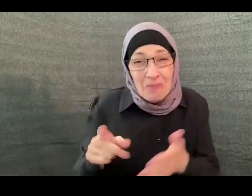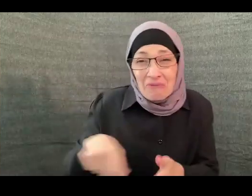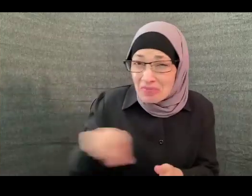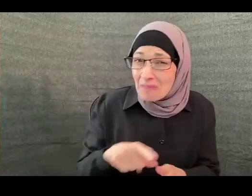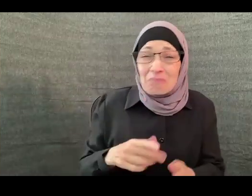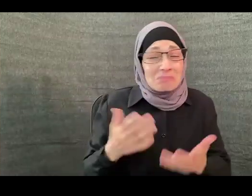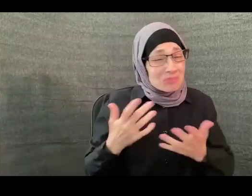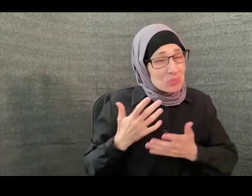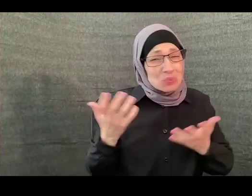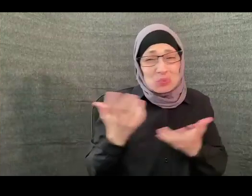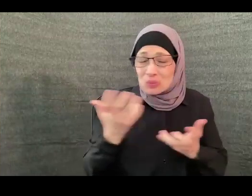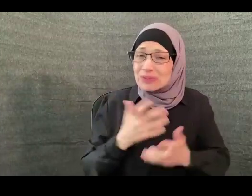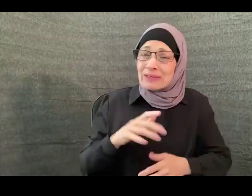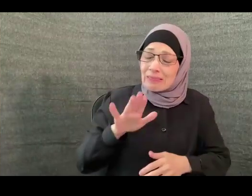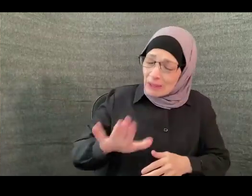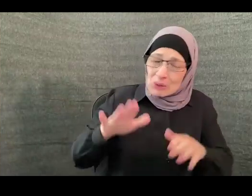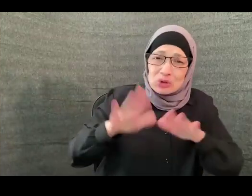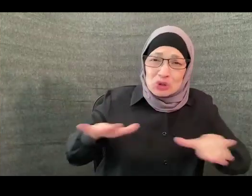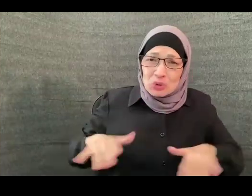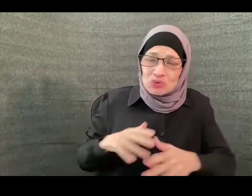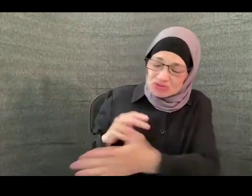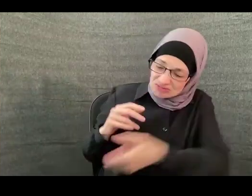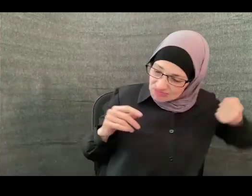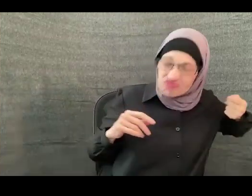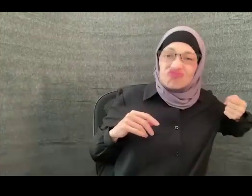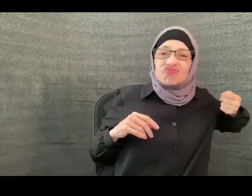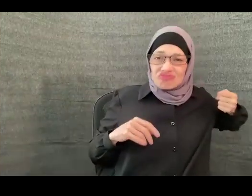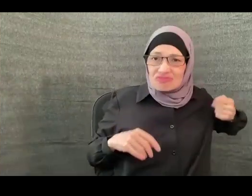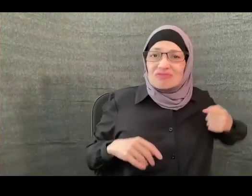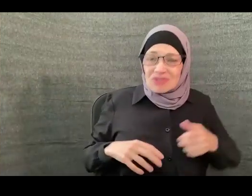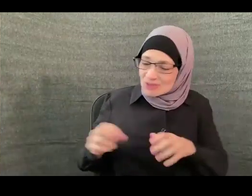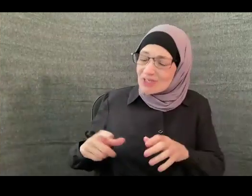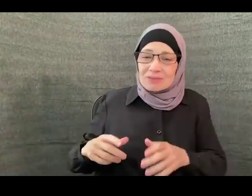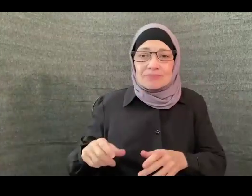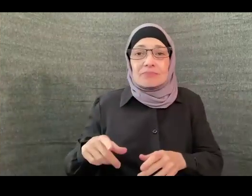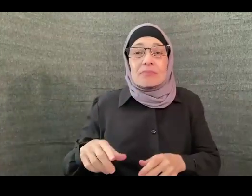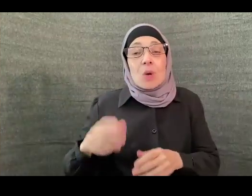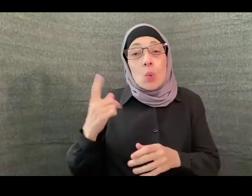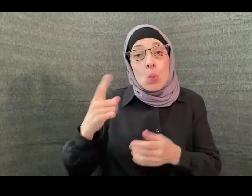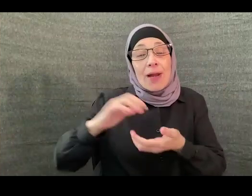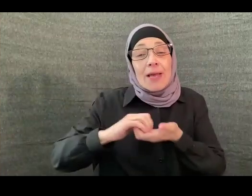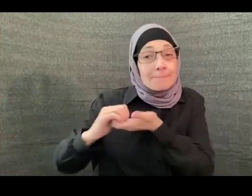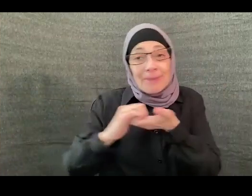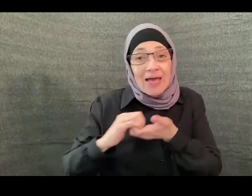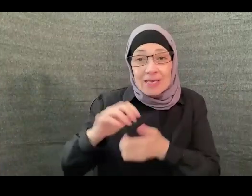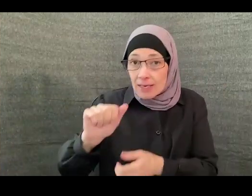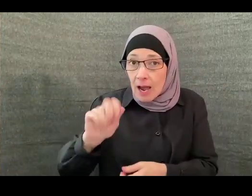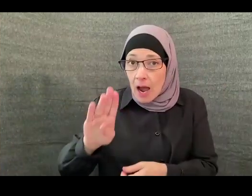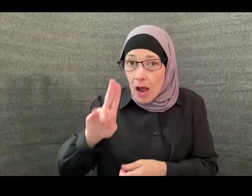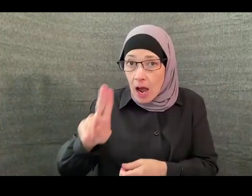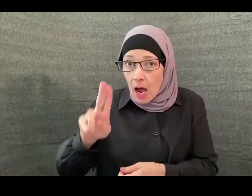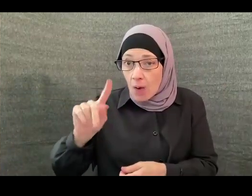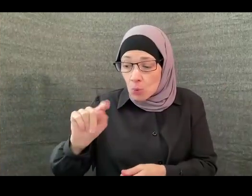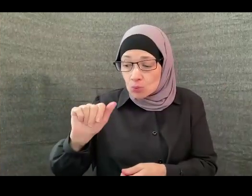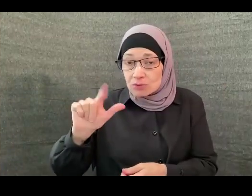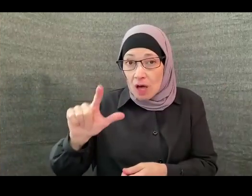There is a story that a companion by the name Abu Talha was leaving with his wife and